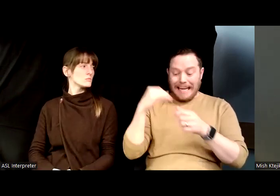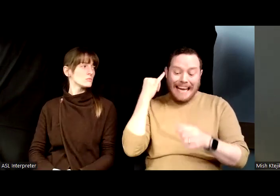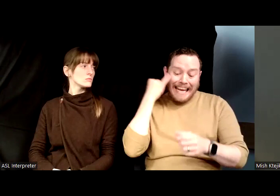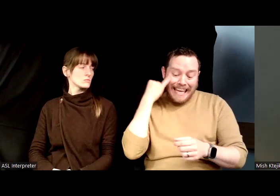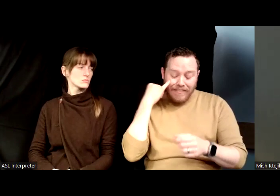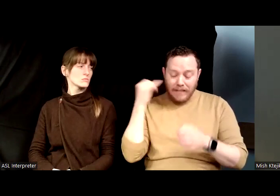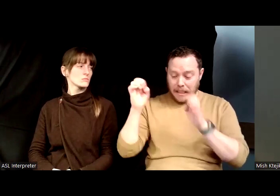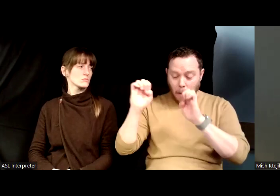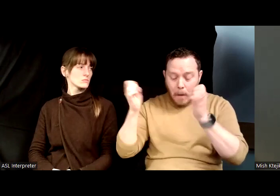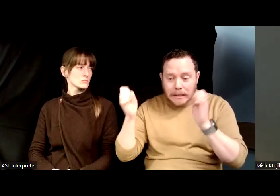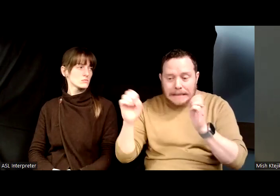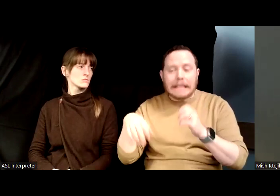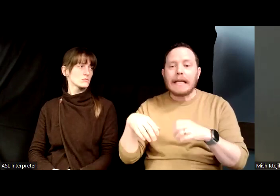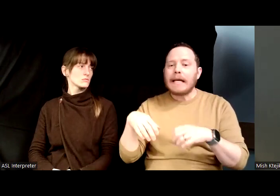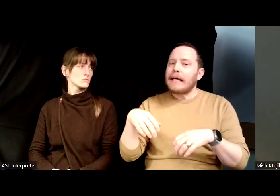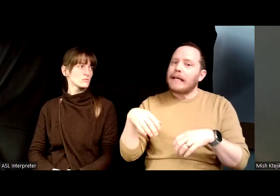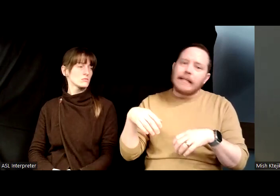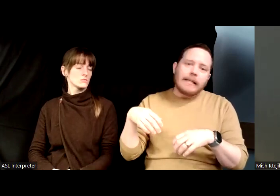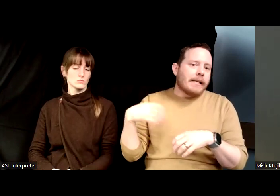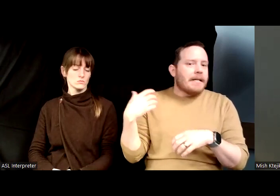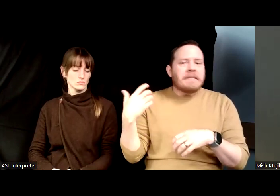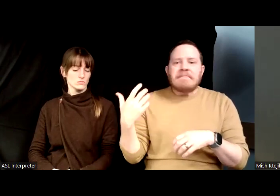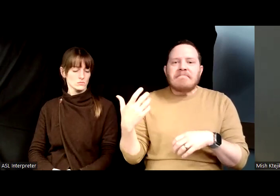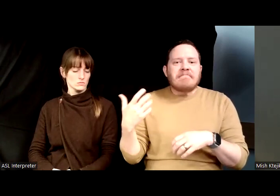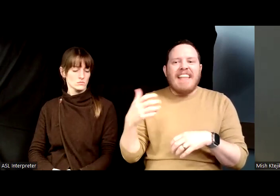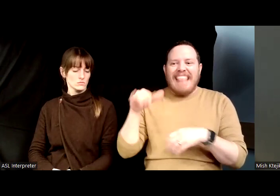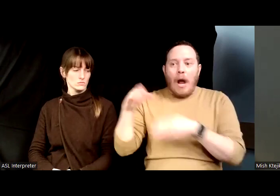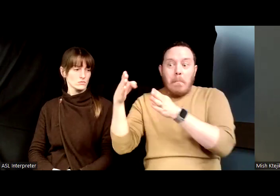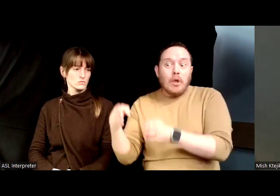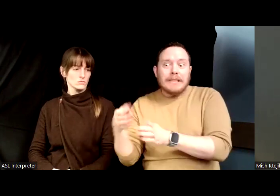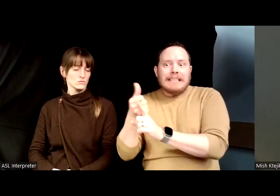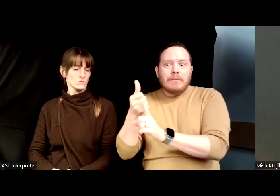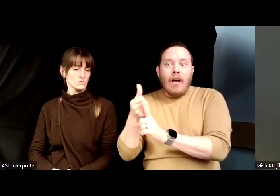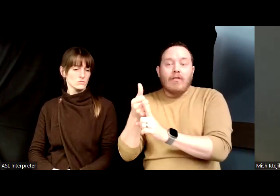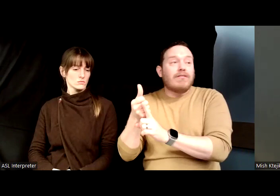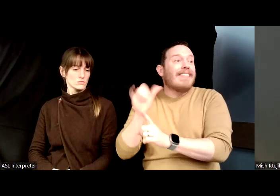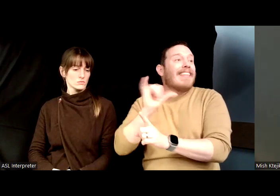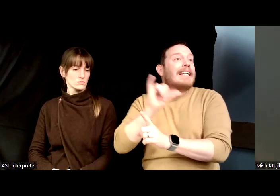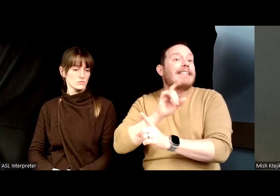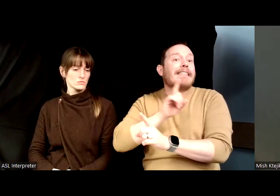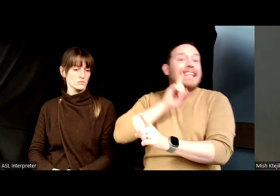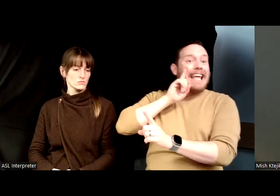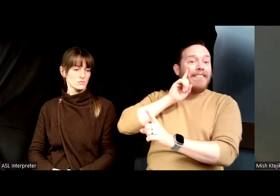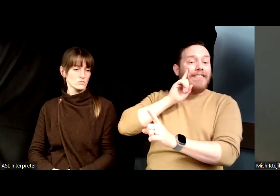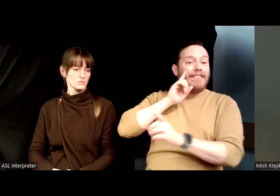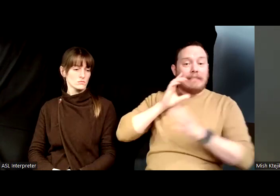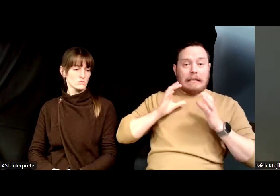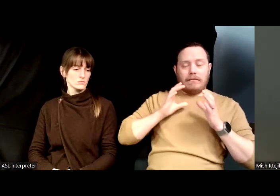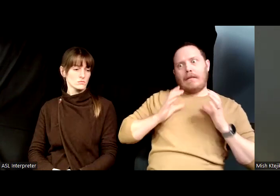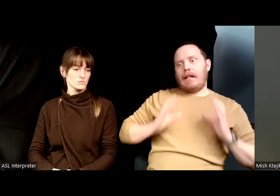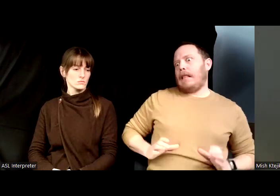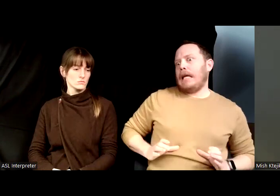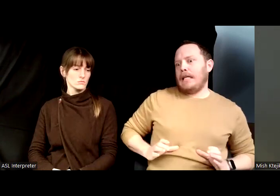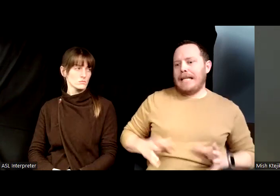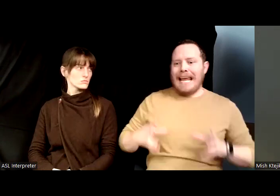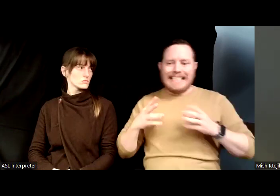So I just want to make sure that if that language is included, like emergency, or like the person is like the